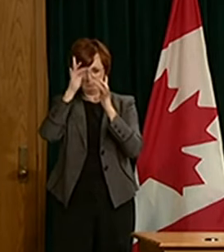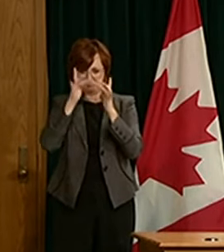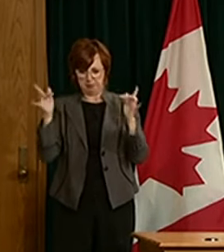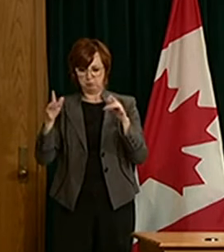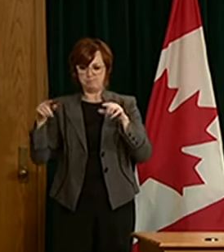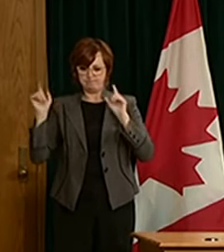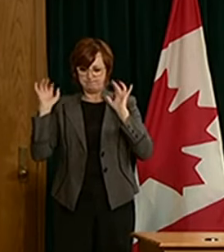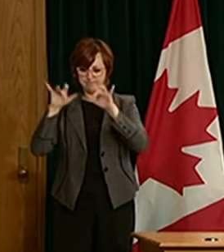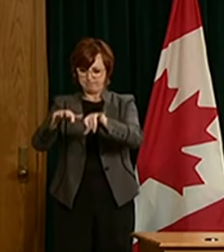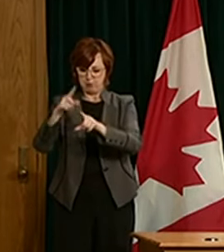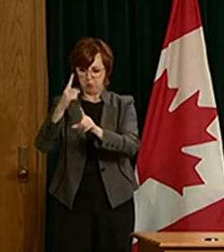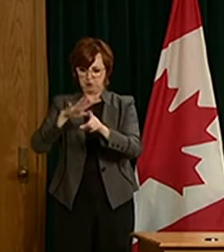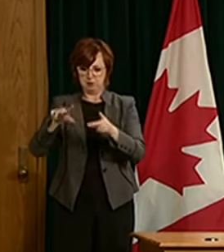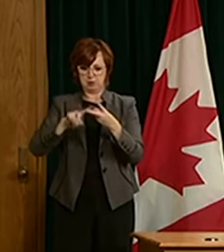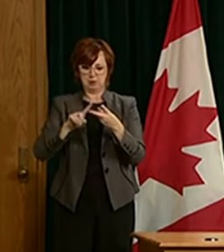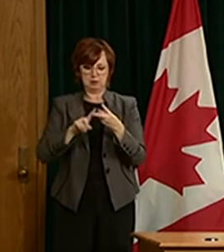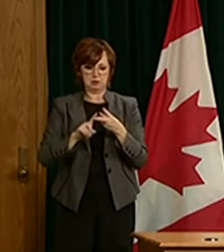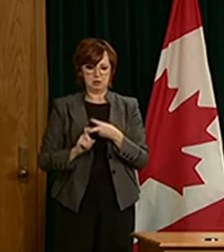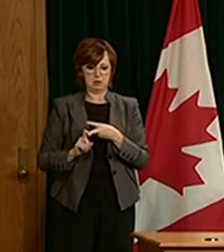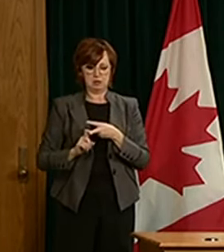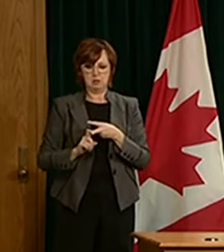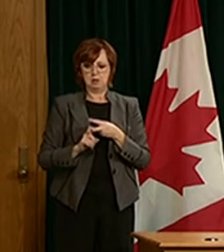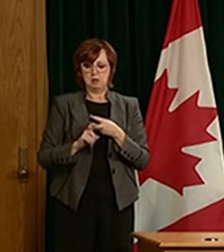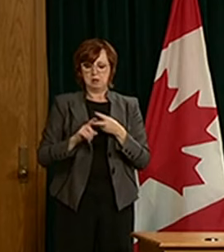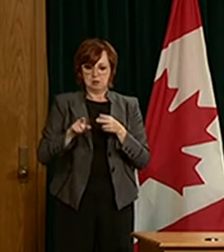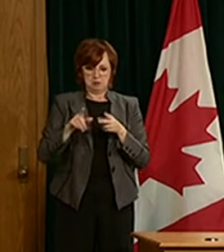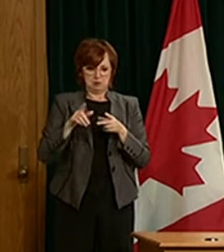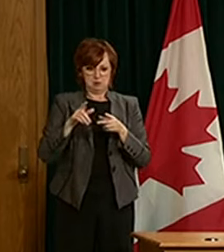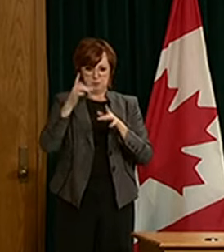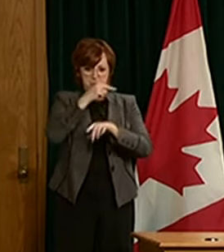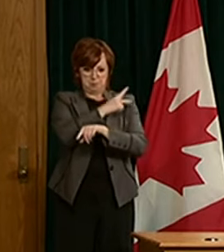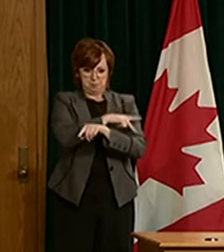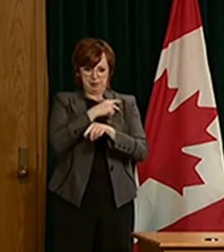to ensure that they are seeking and getting care in the right and best locations.